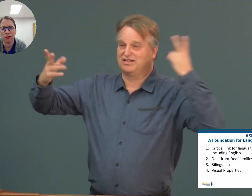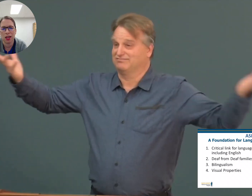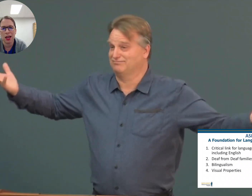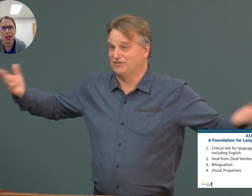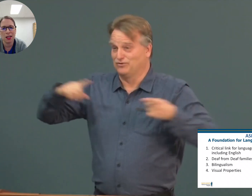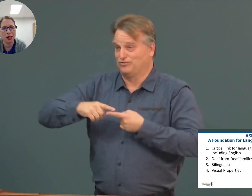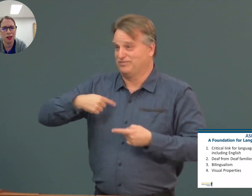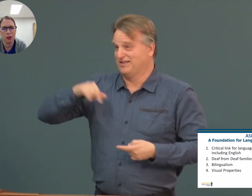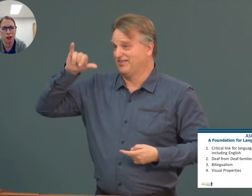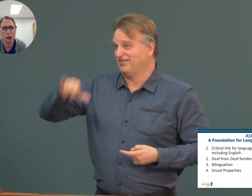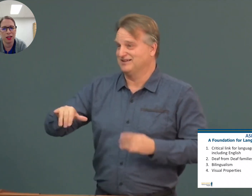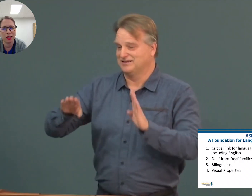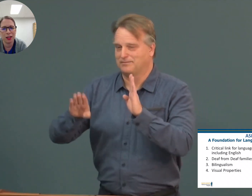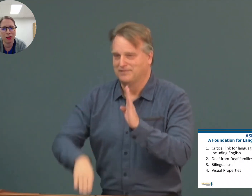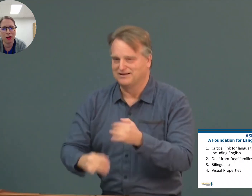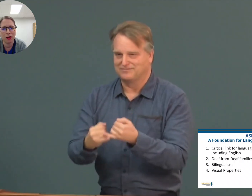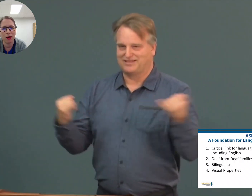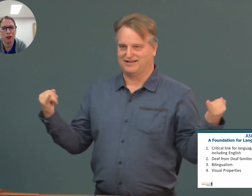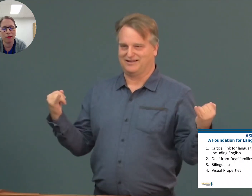And ASL is also a very